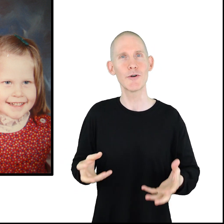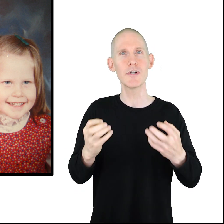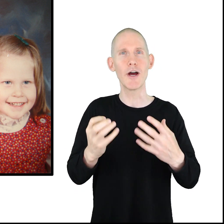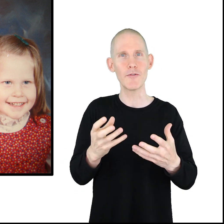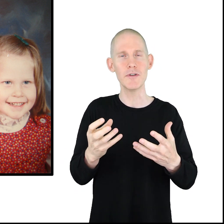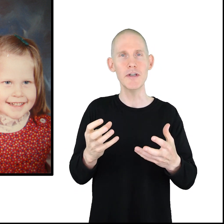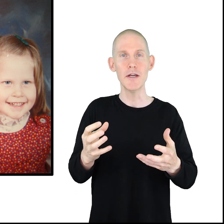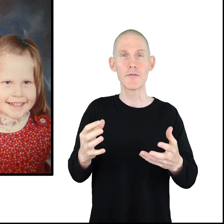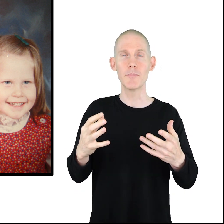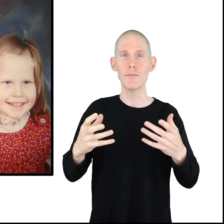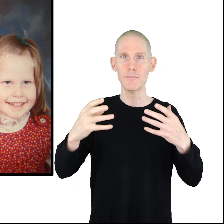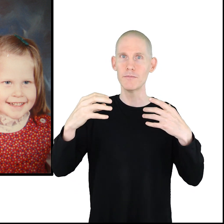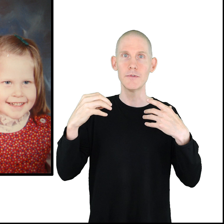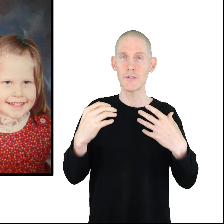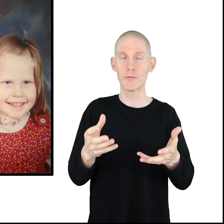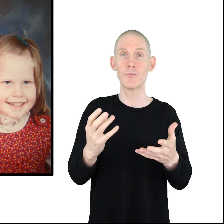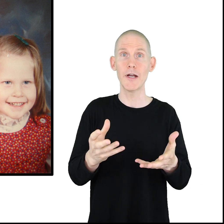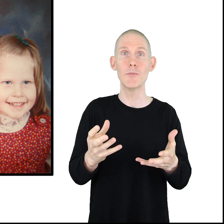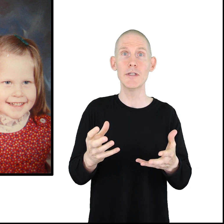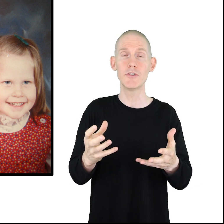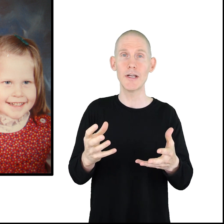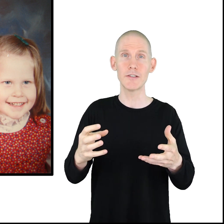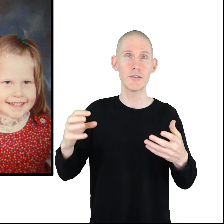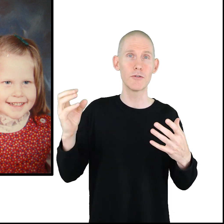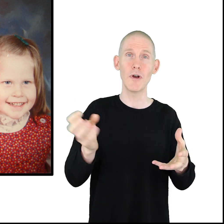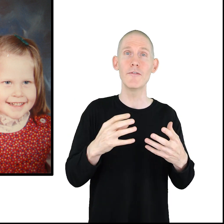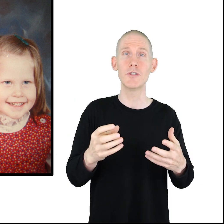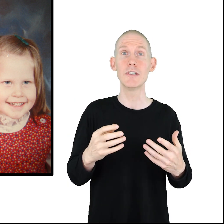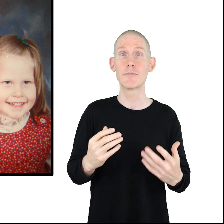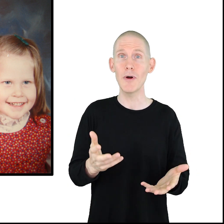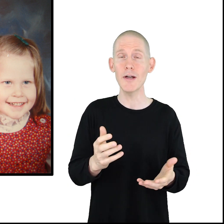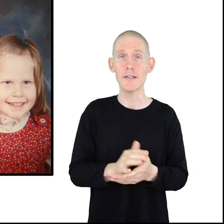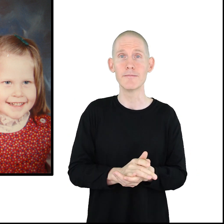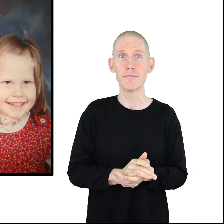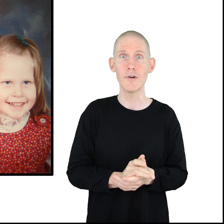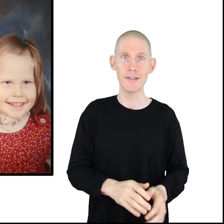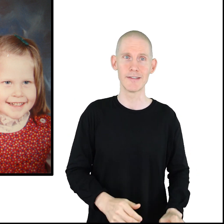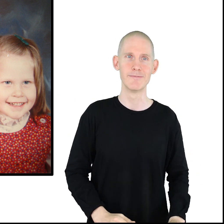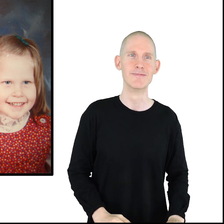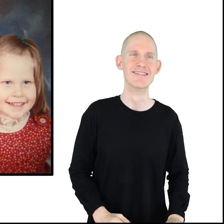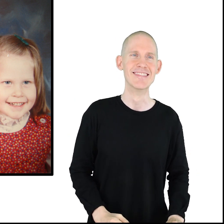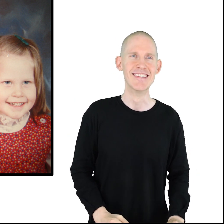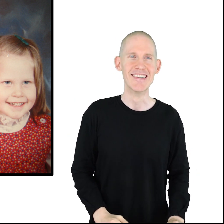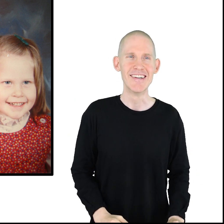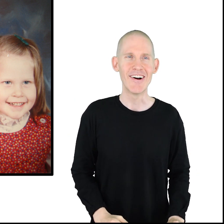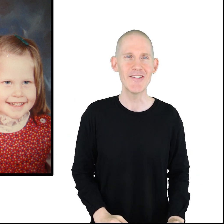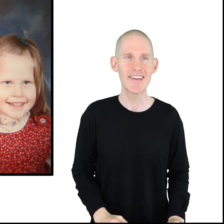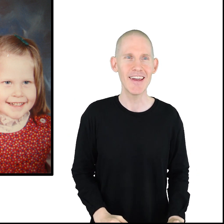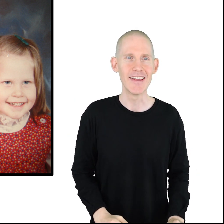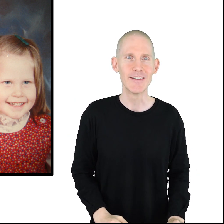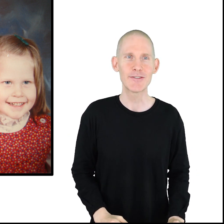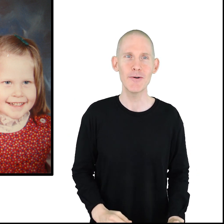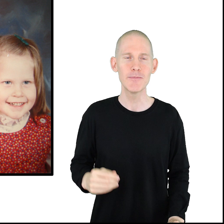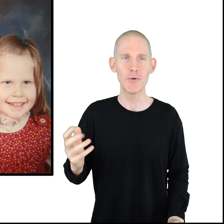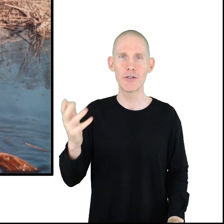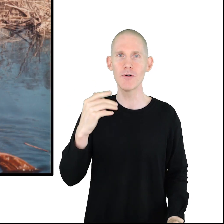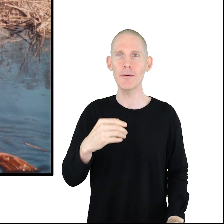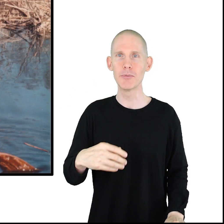recovering from spinal meningitis, just ravaging his body, right? Okay. So we grew up,